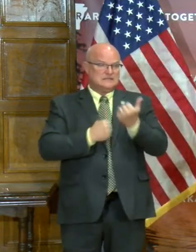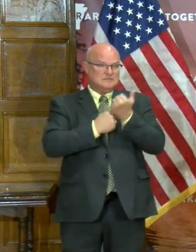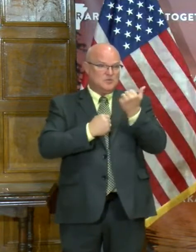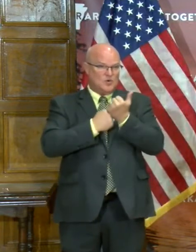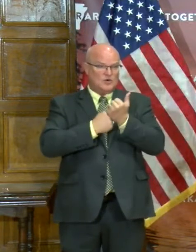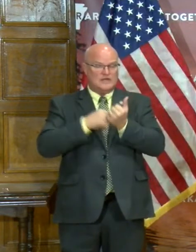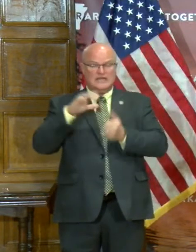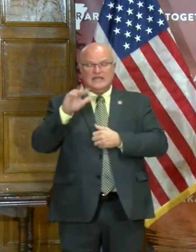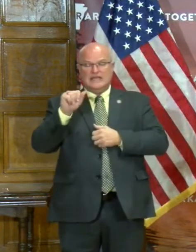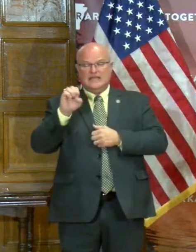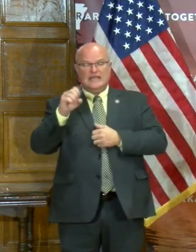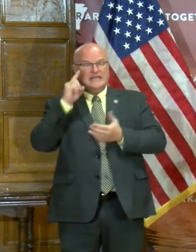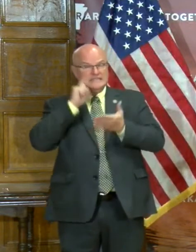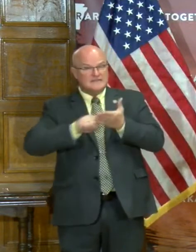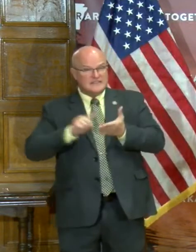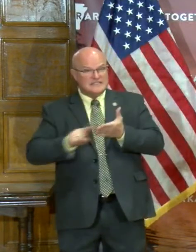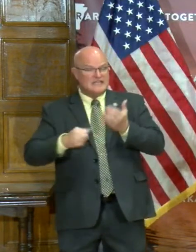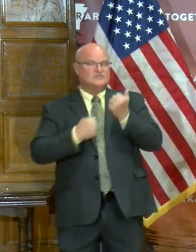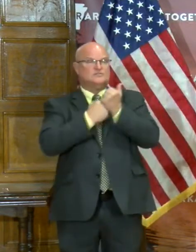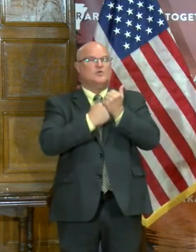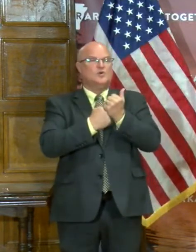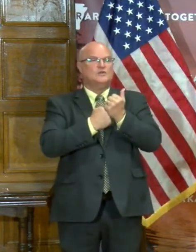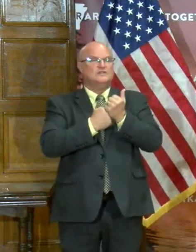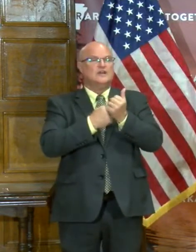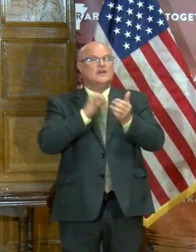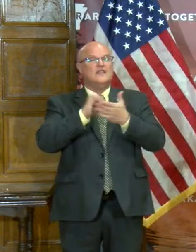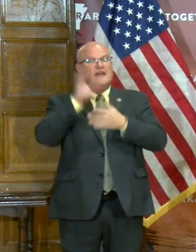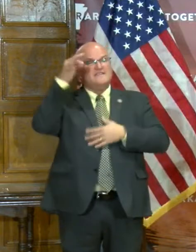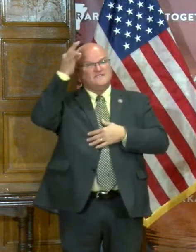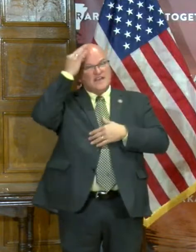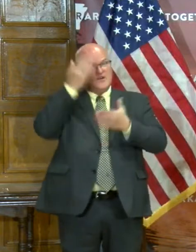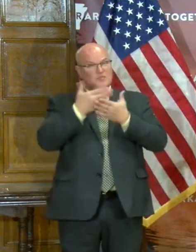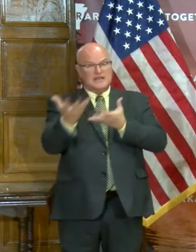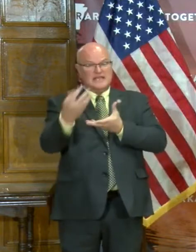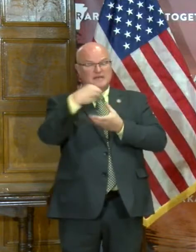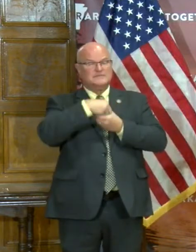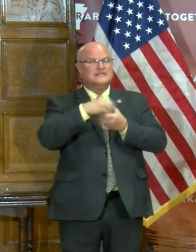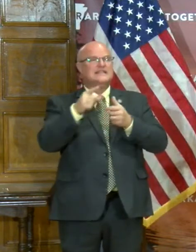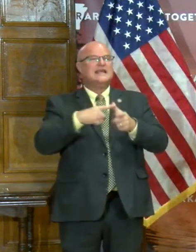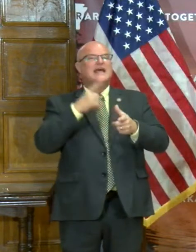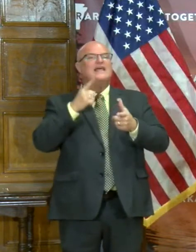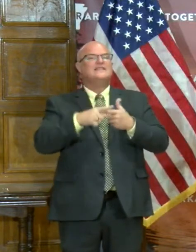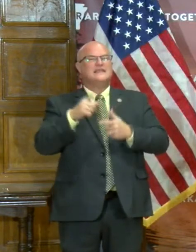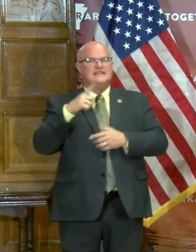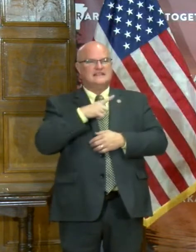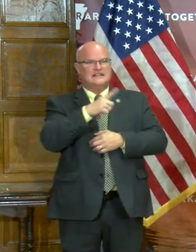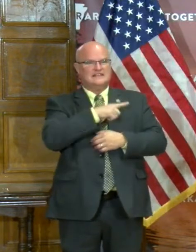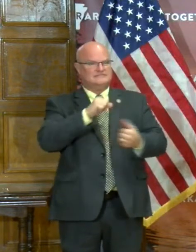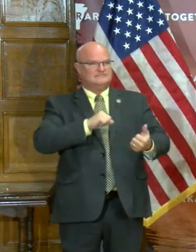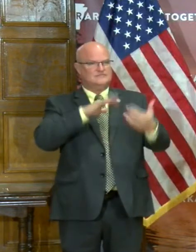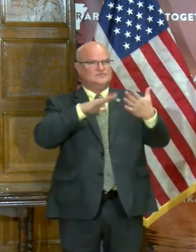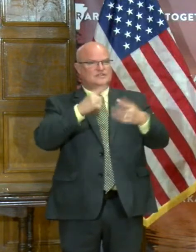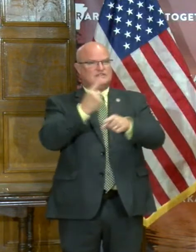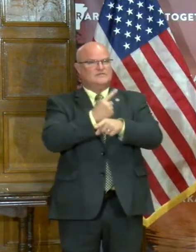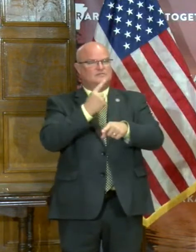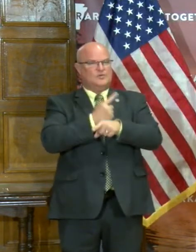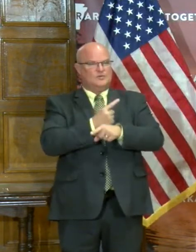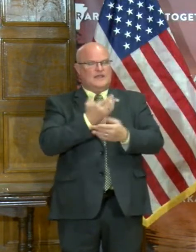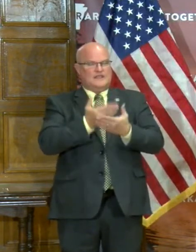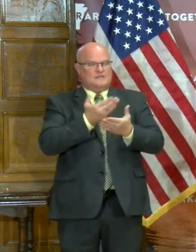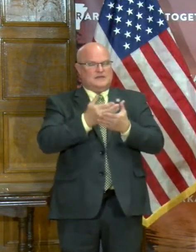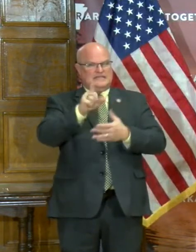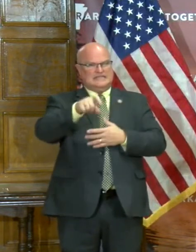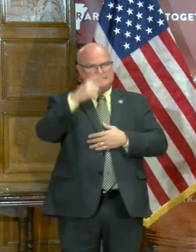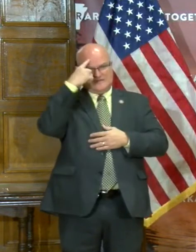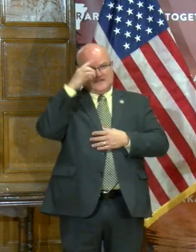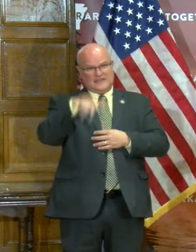case investigation support. And so when that federal money comes in, then the legislature will have to address the appropriations that are